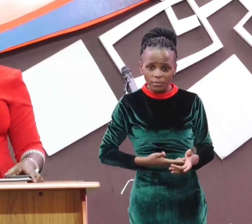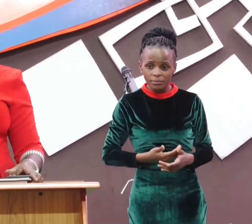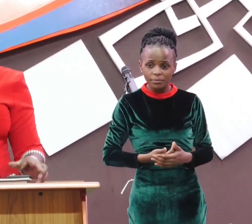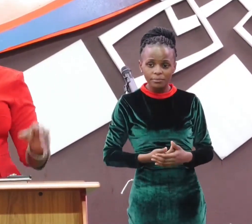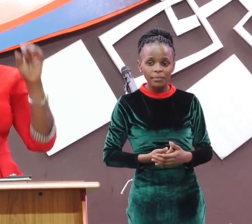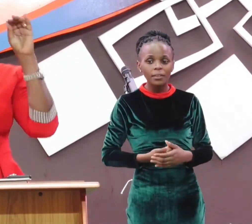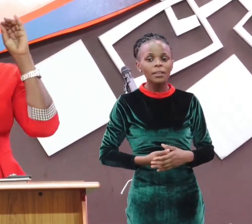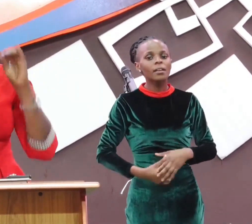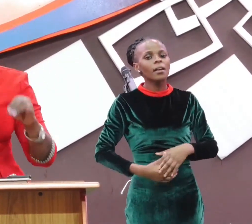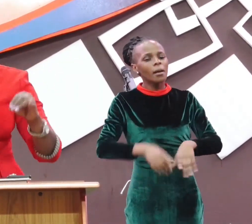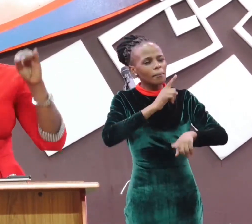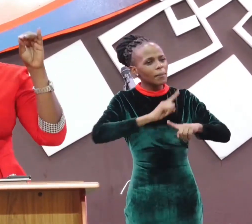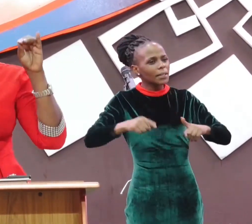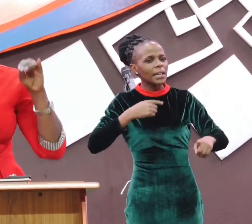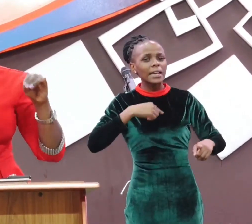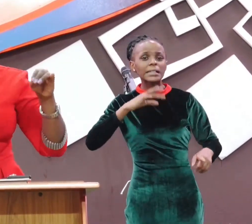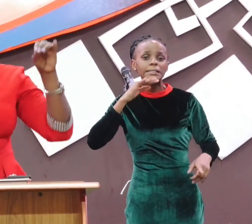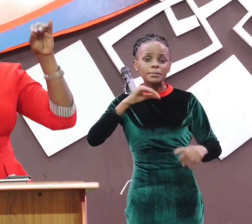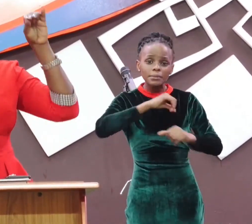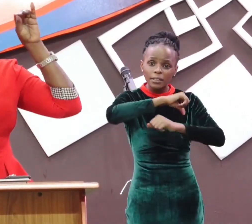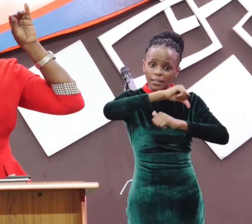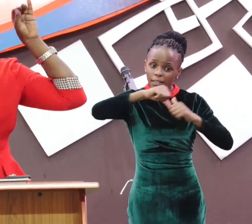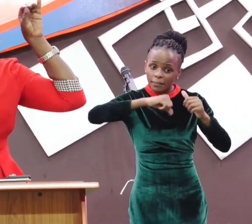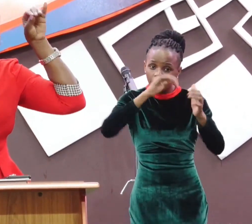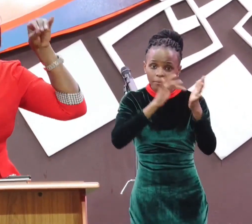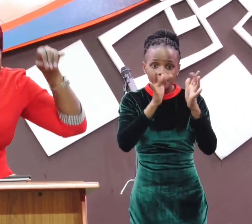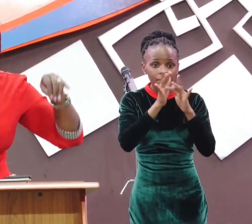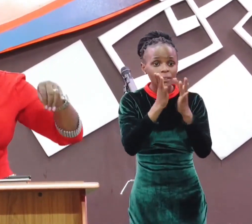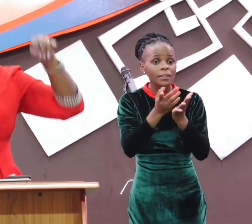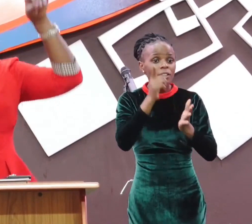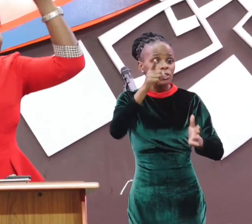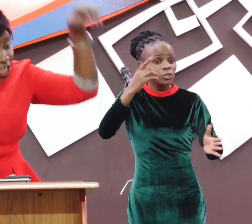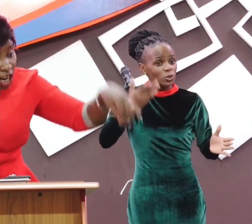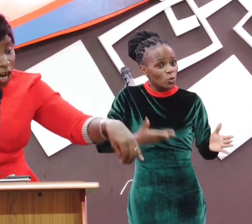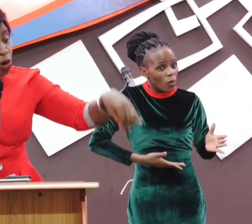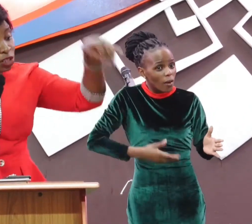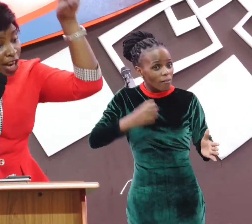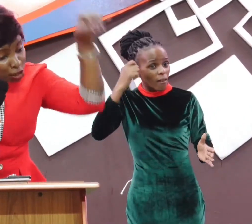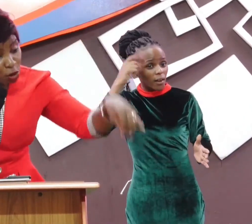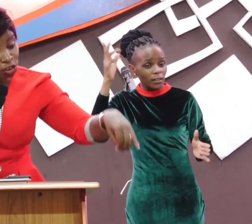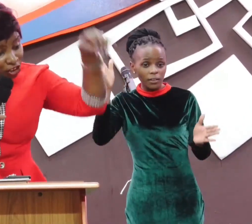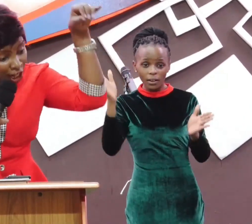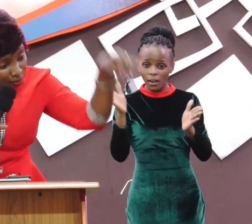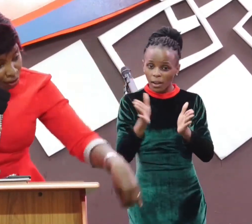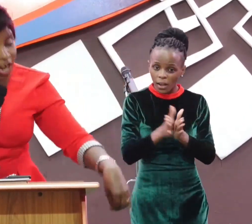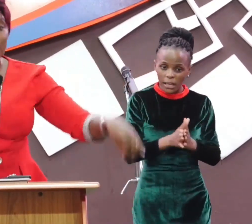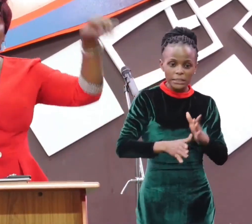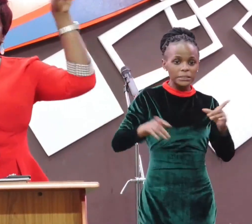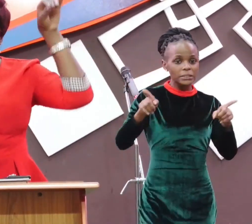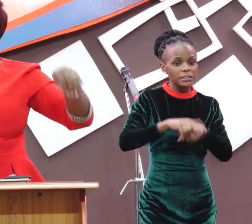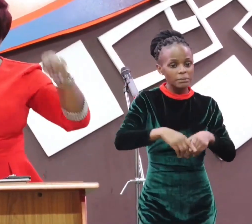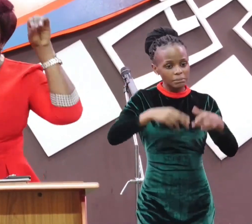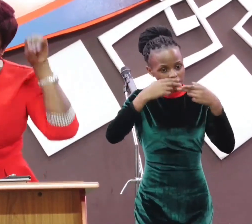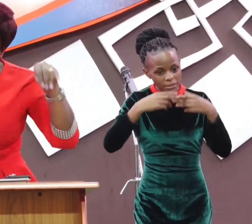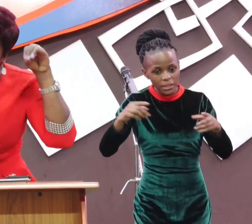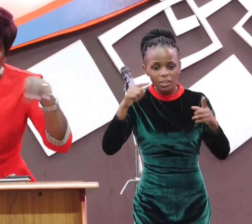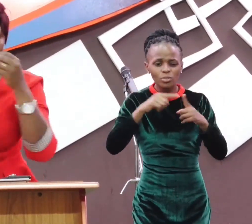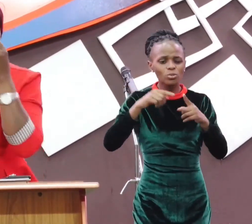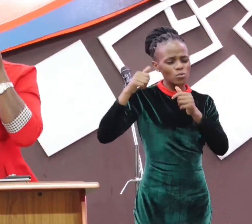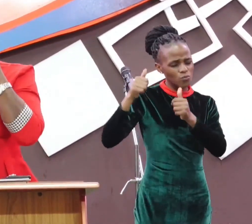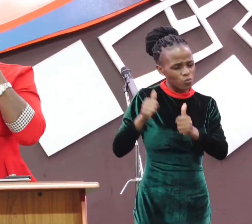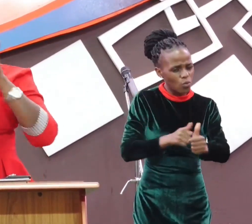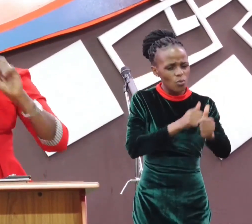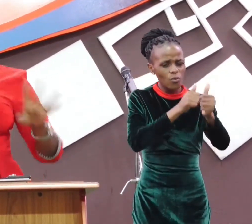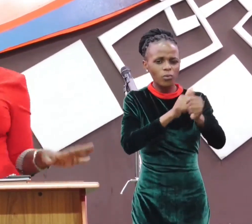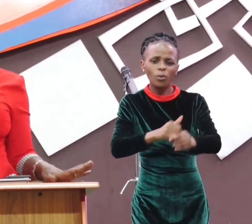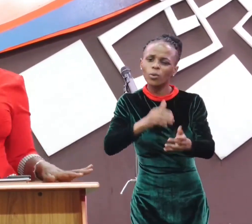have it. Na yenjogera ku Bible eri oku jotegedde notandiko jitambula. Eye Bible je